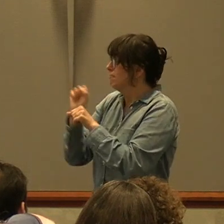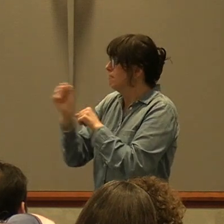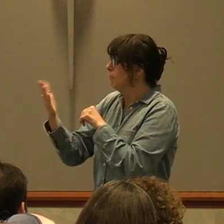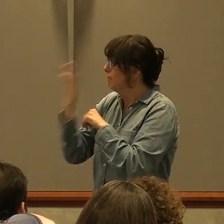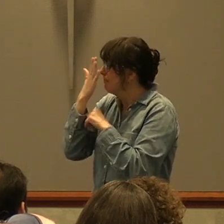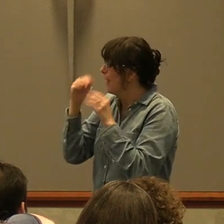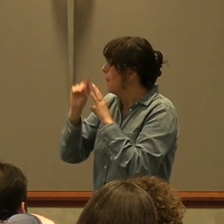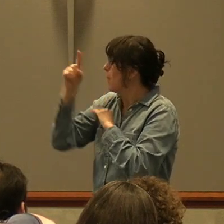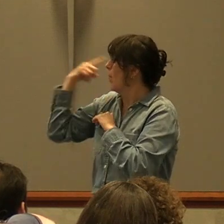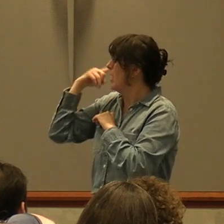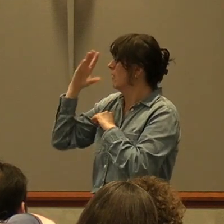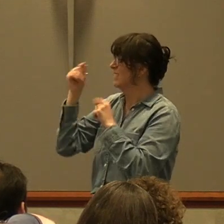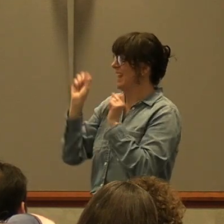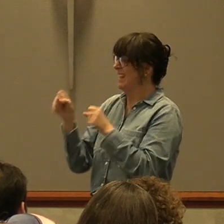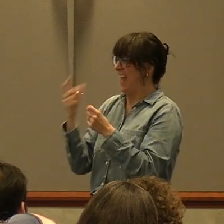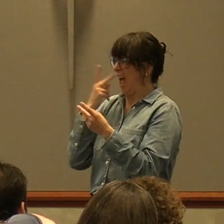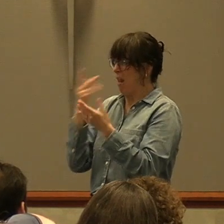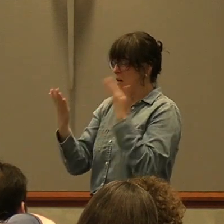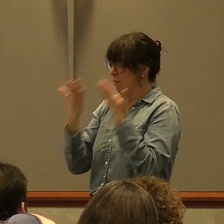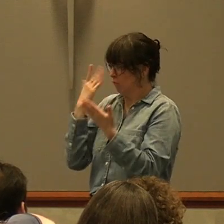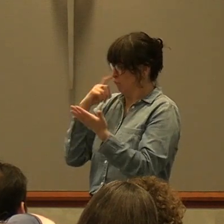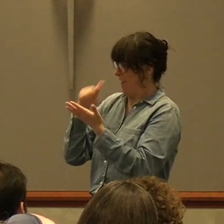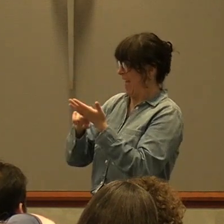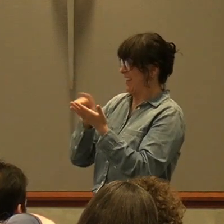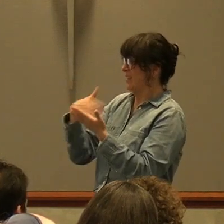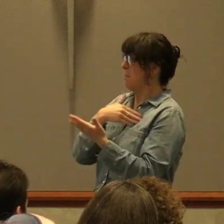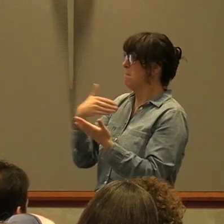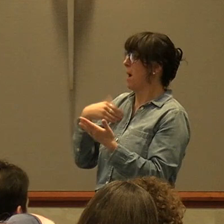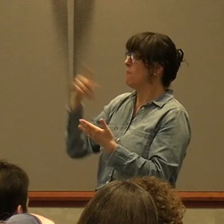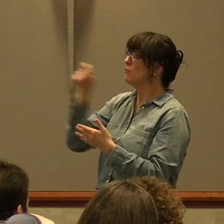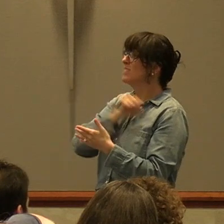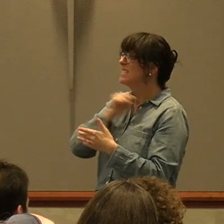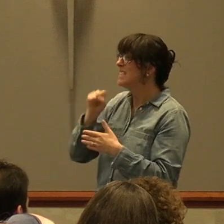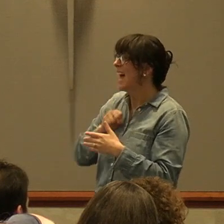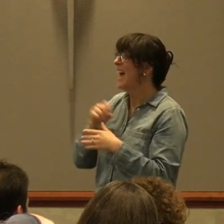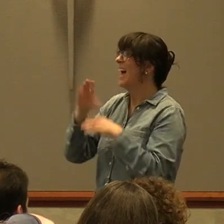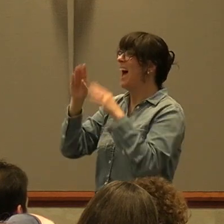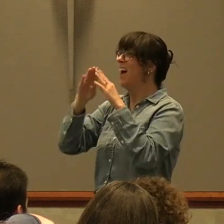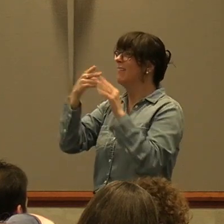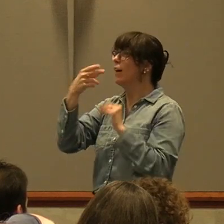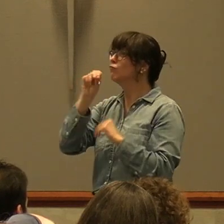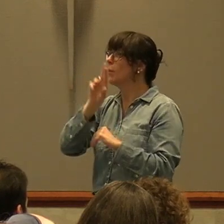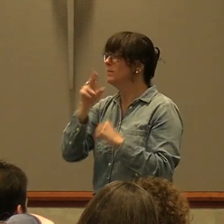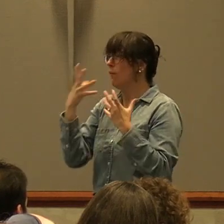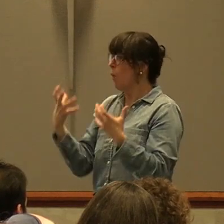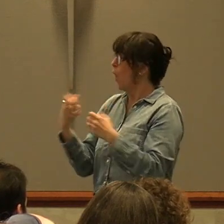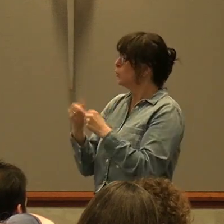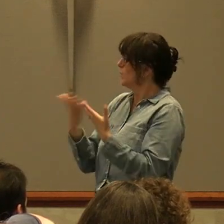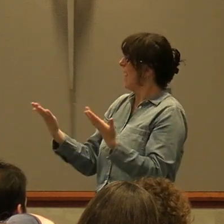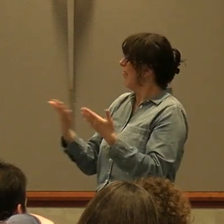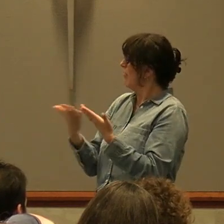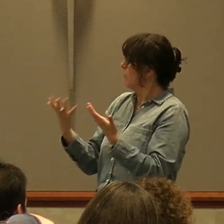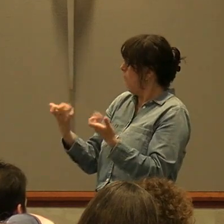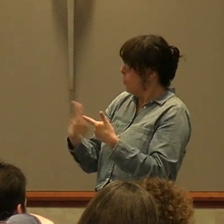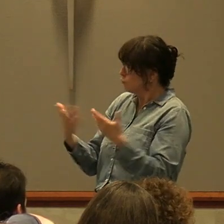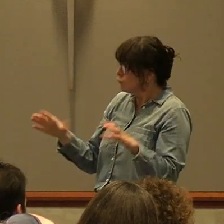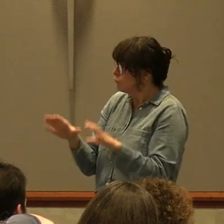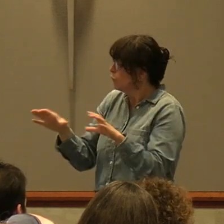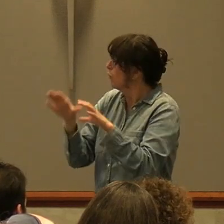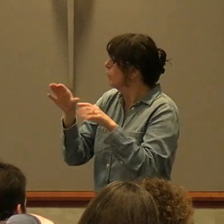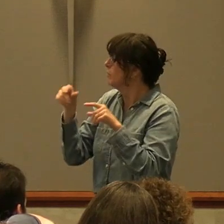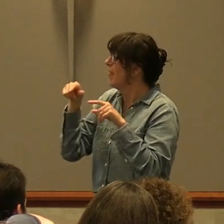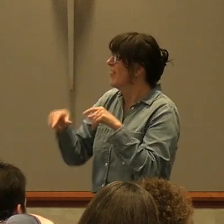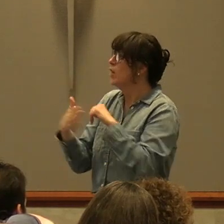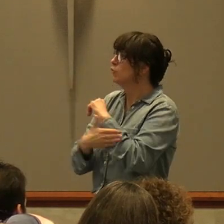and recognizing that members of the Senate, members of the House really want to get things done. This country is